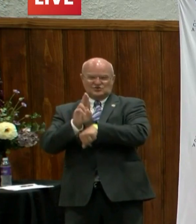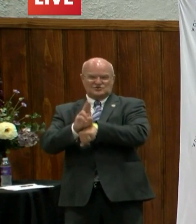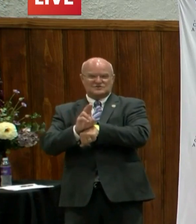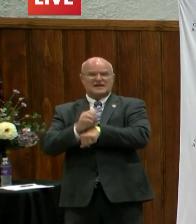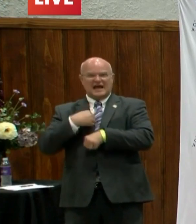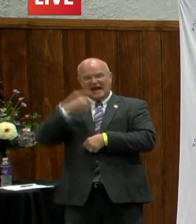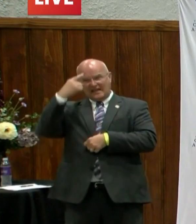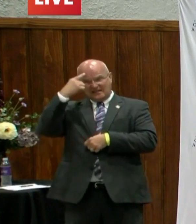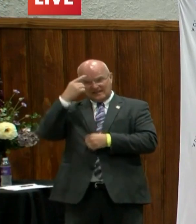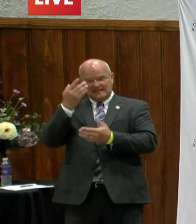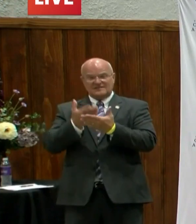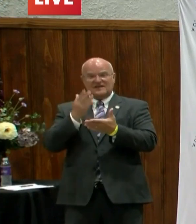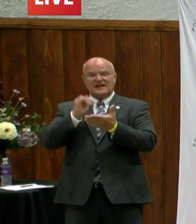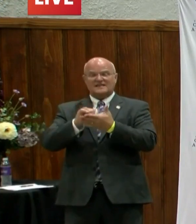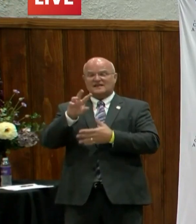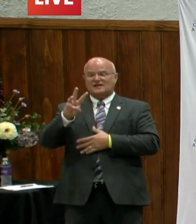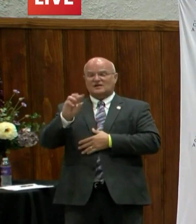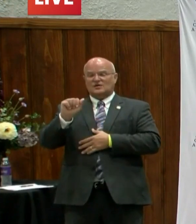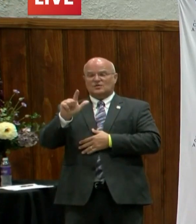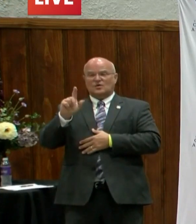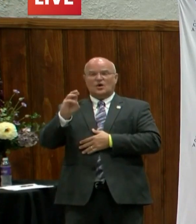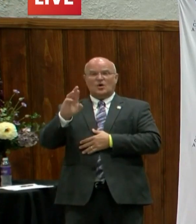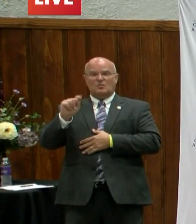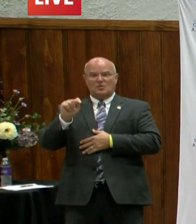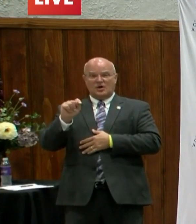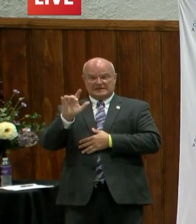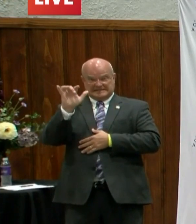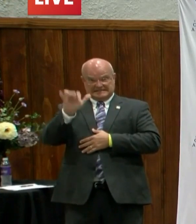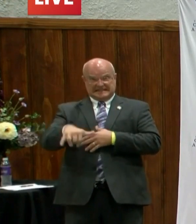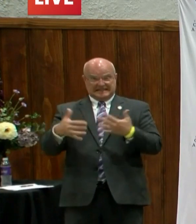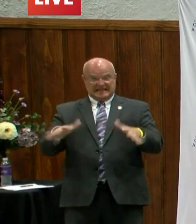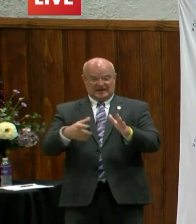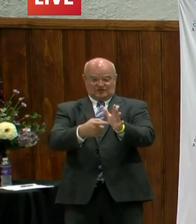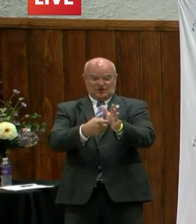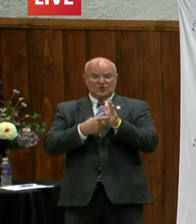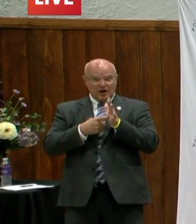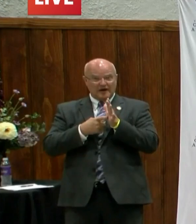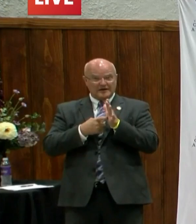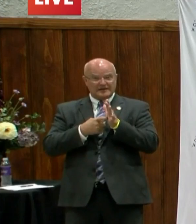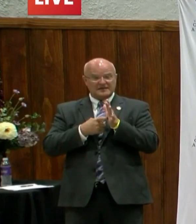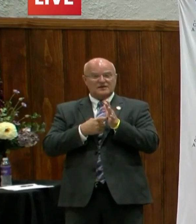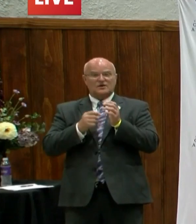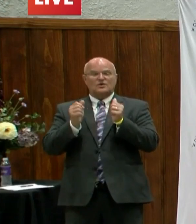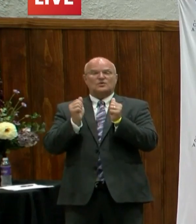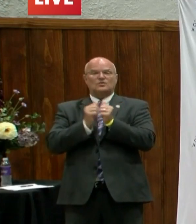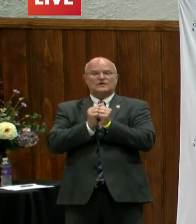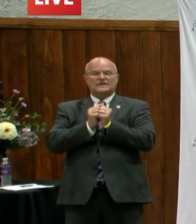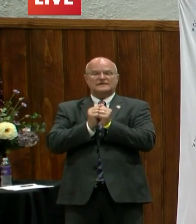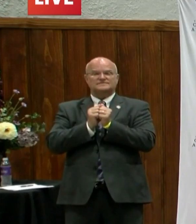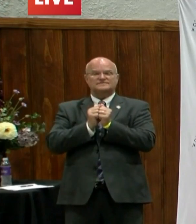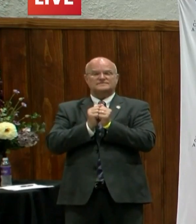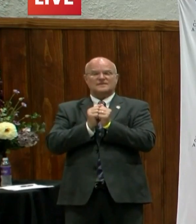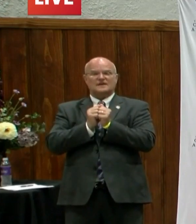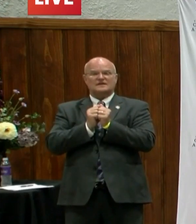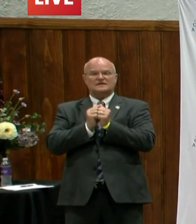effort. I think the fact that Walmart went that direction of requiring it with the